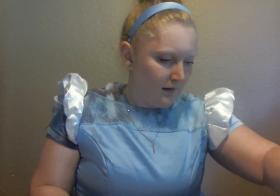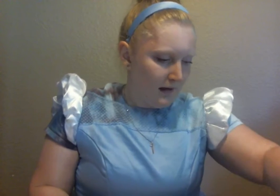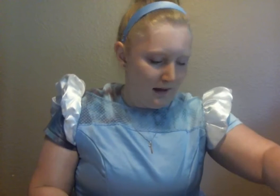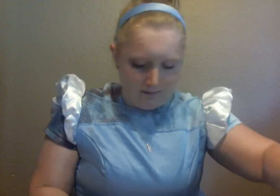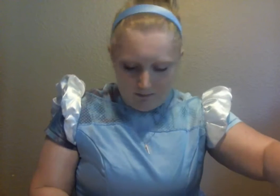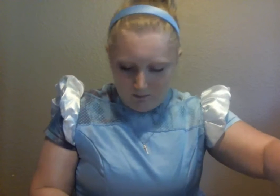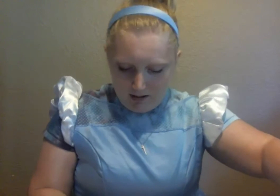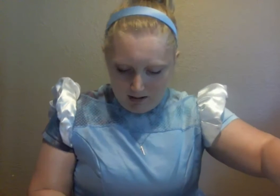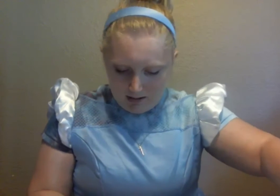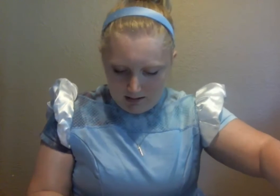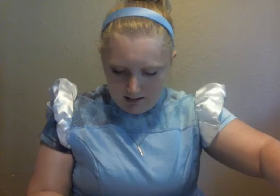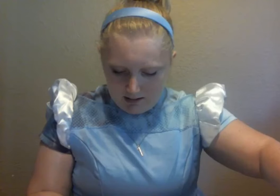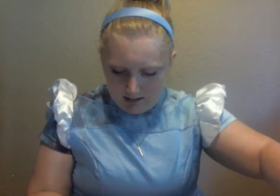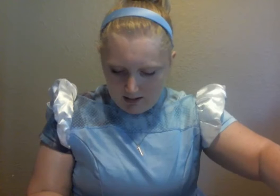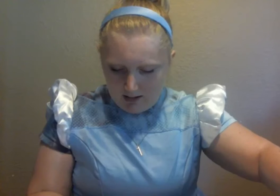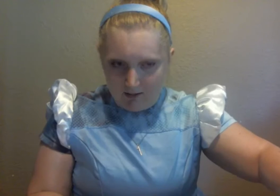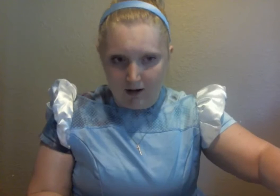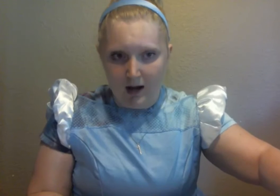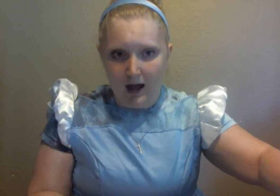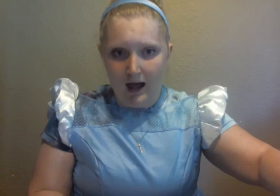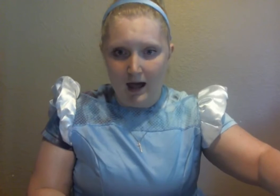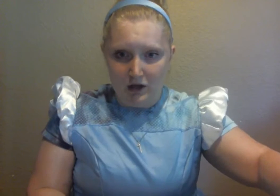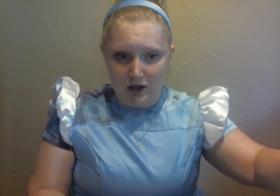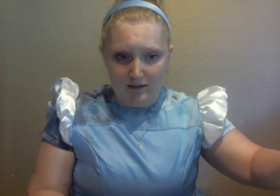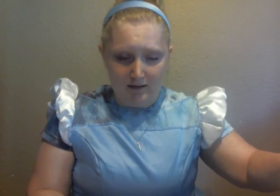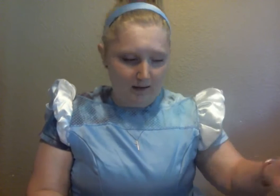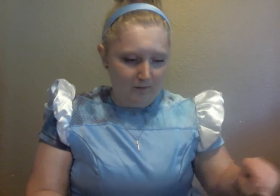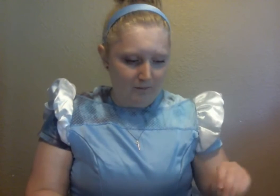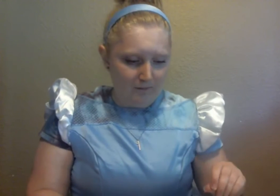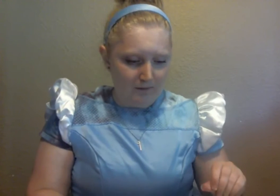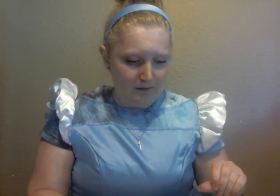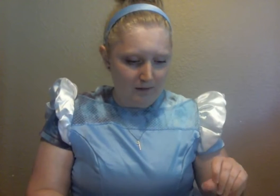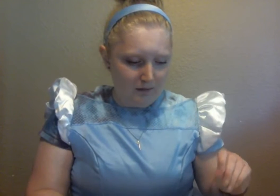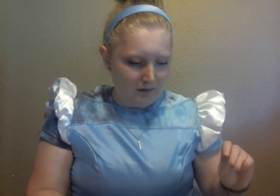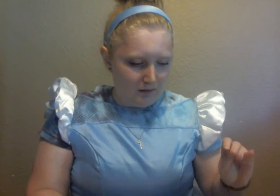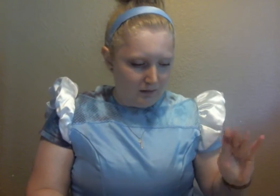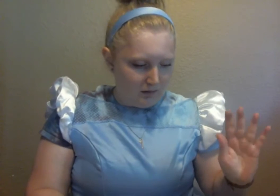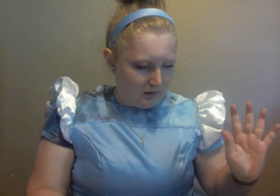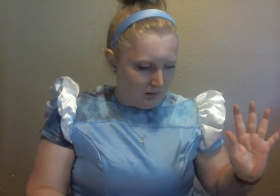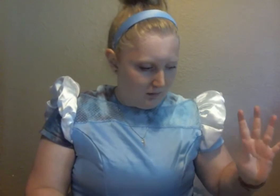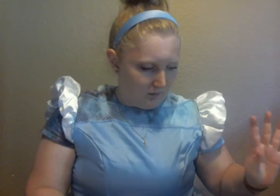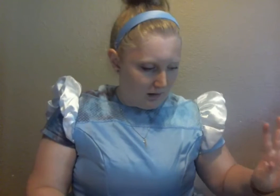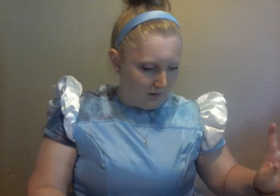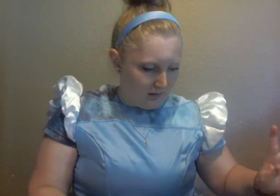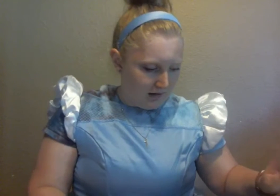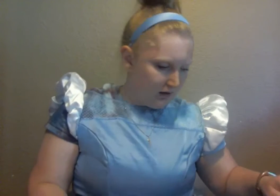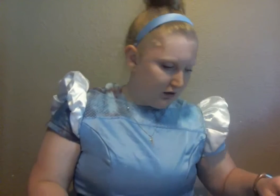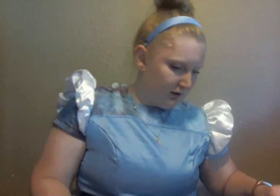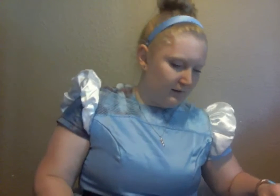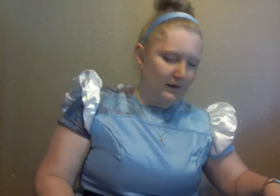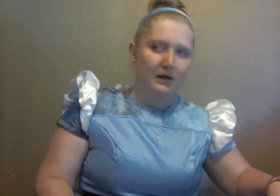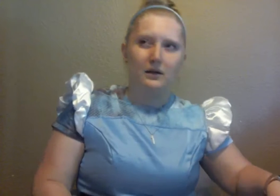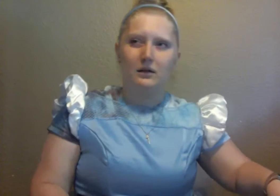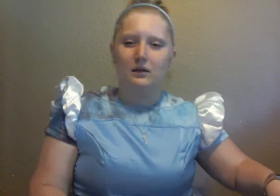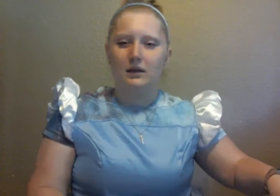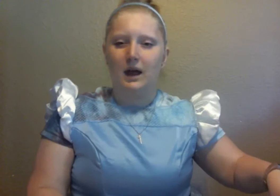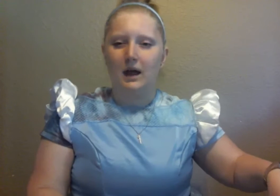Okay, so we need another adjective. Where are my adjectives here? Okay, I'm